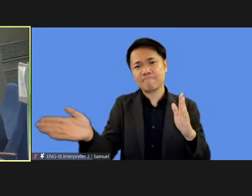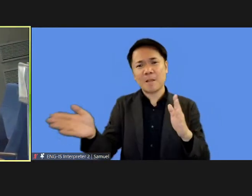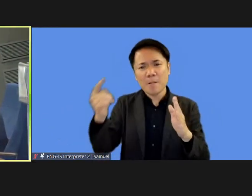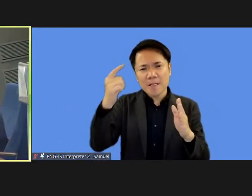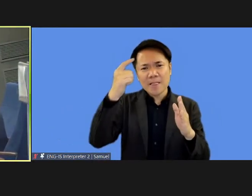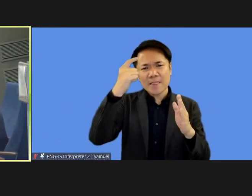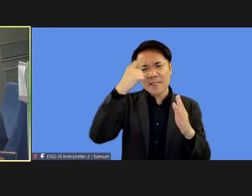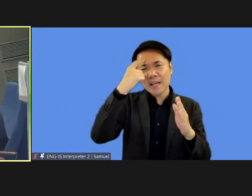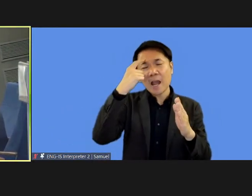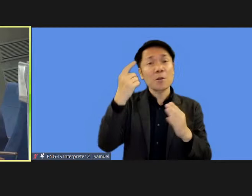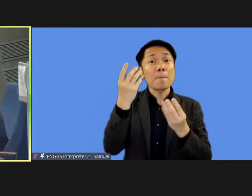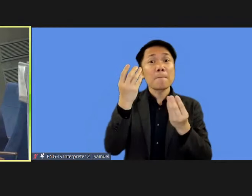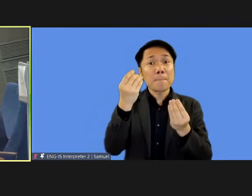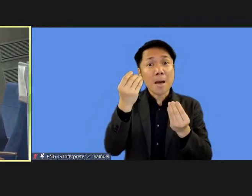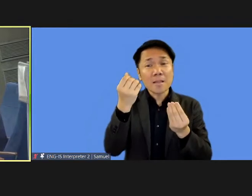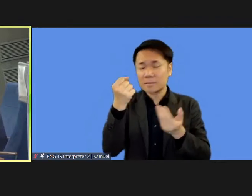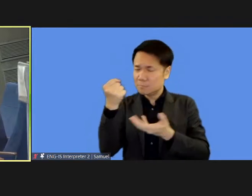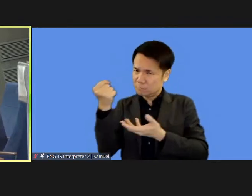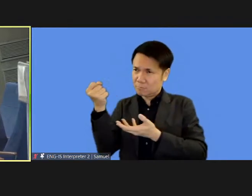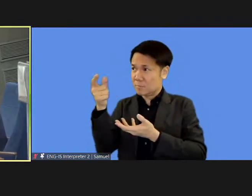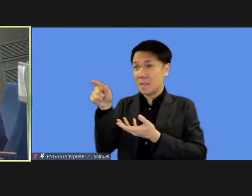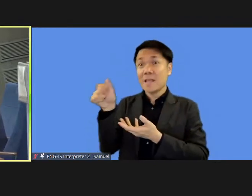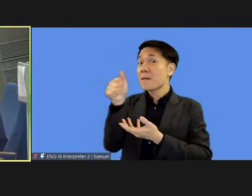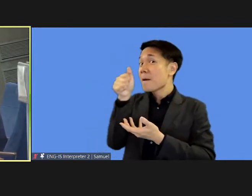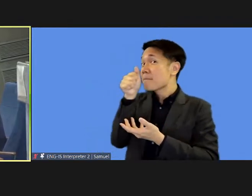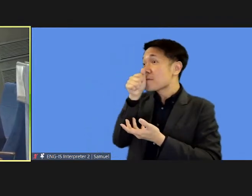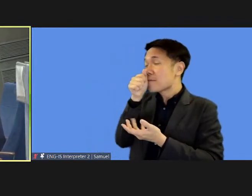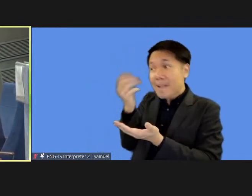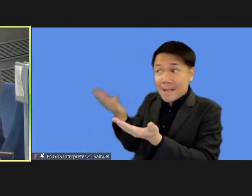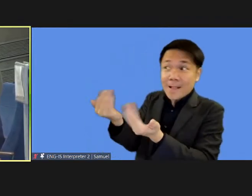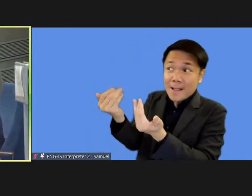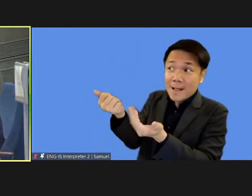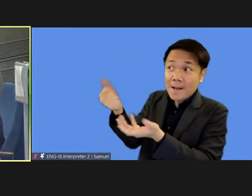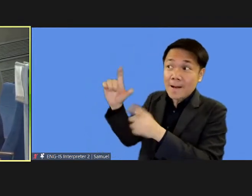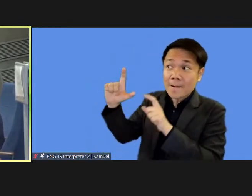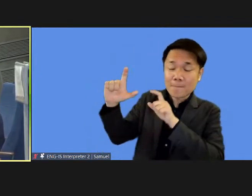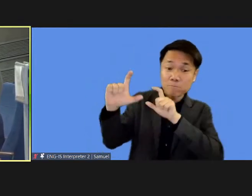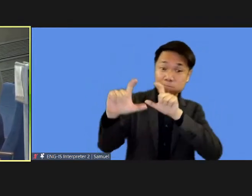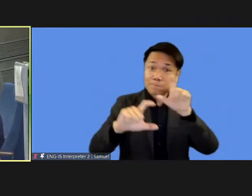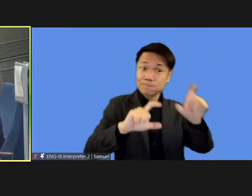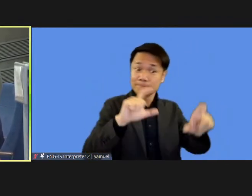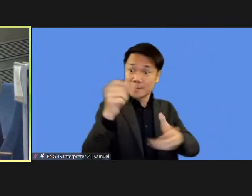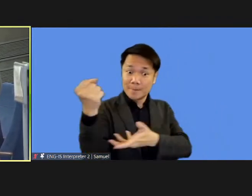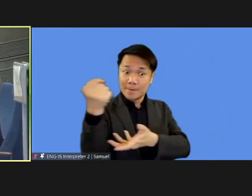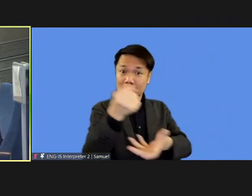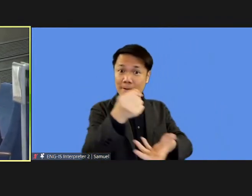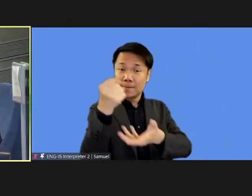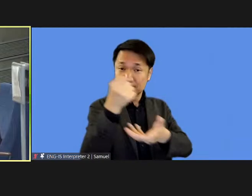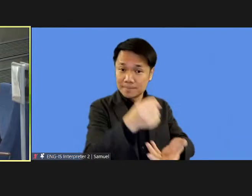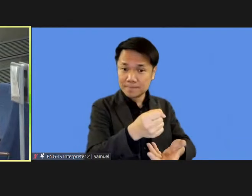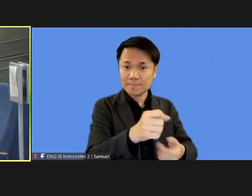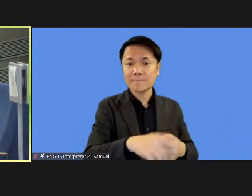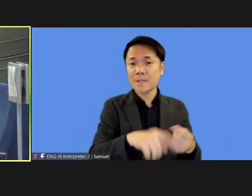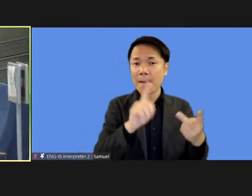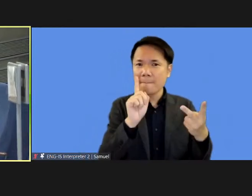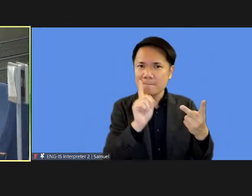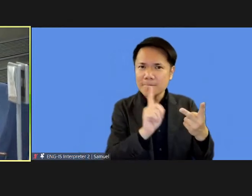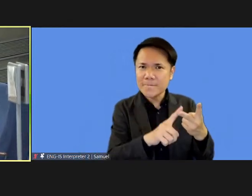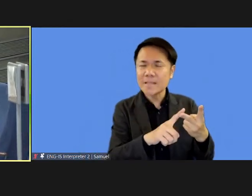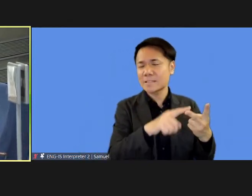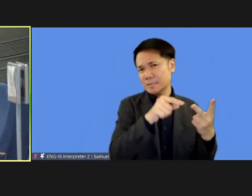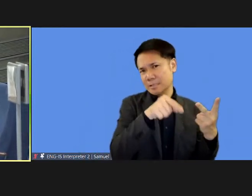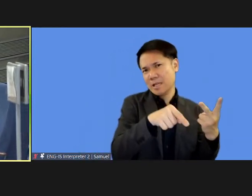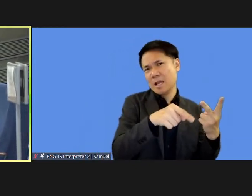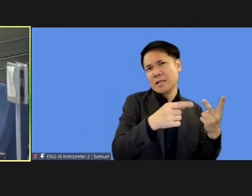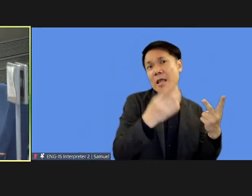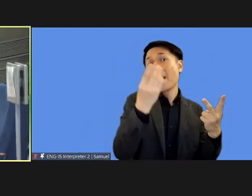to the private sector, including also ways of having cost-reflective tariffs that are tiered so that